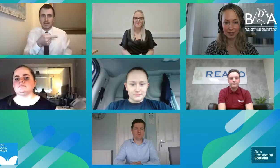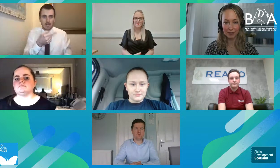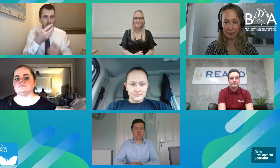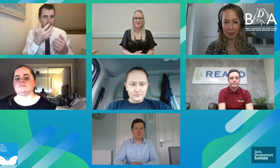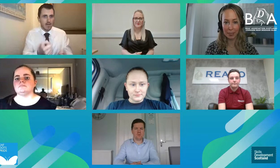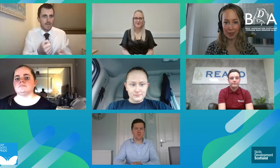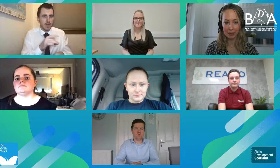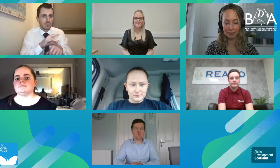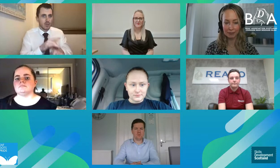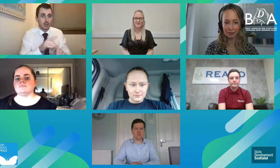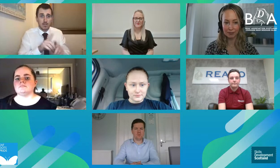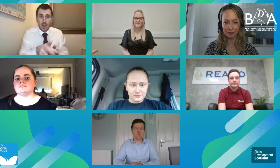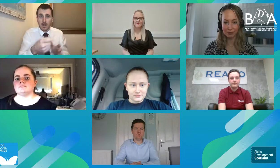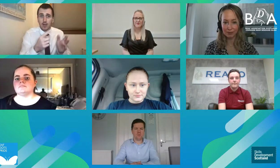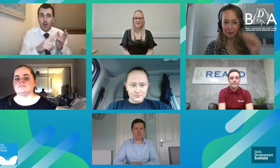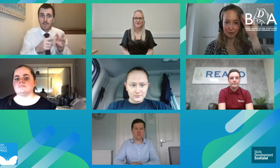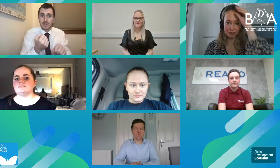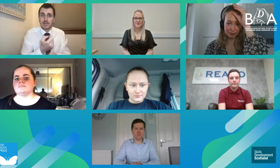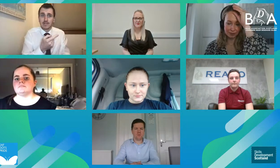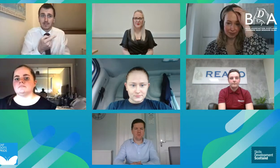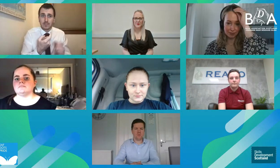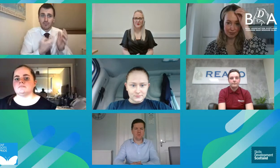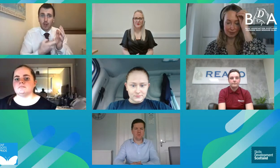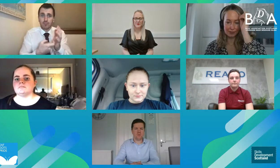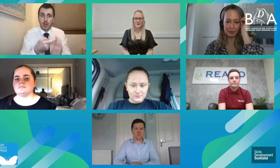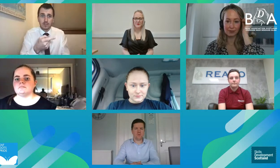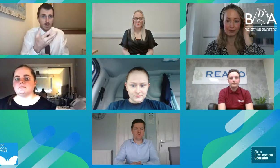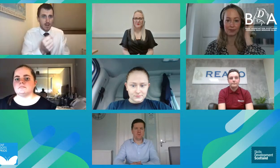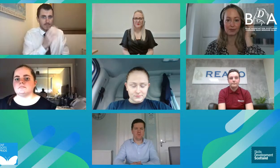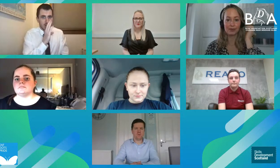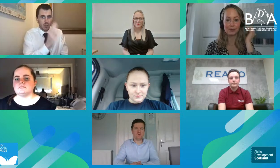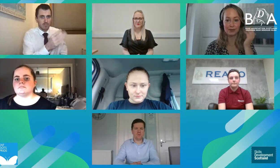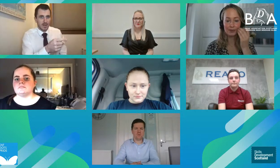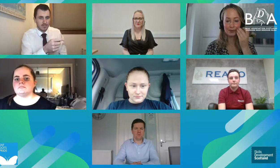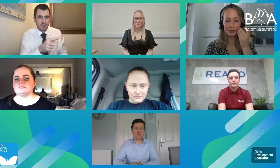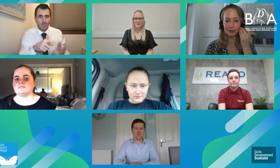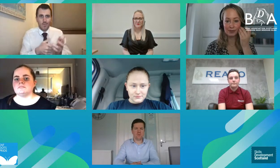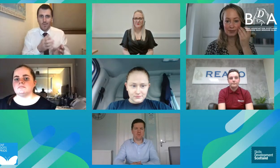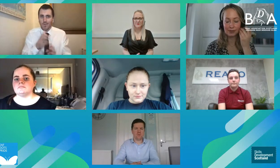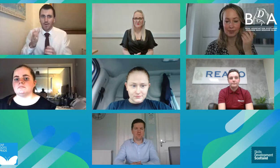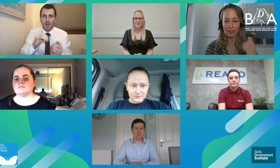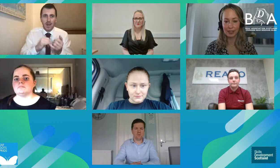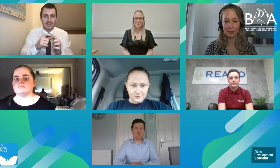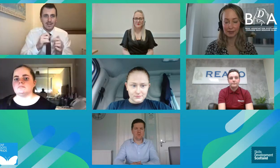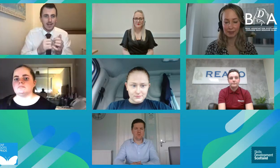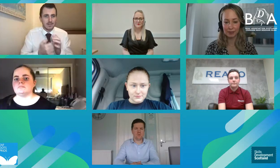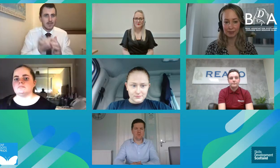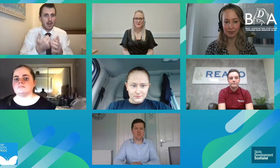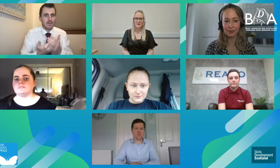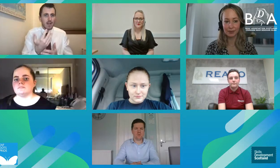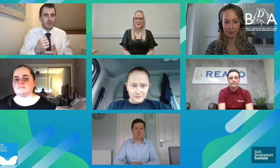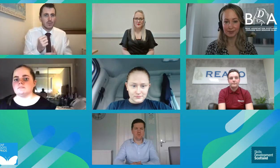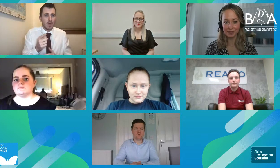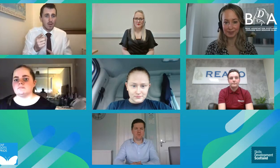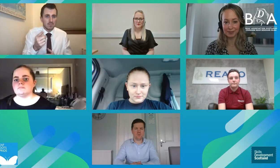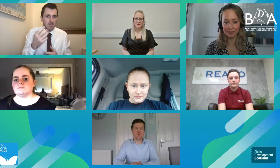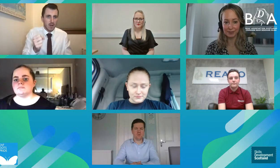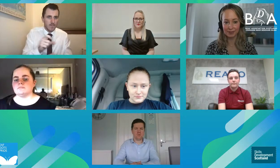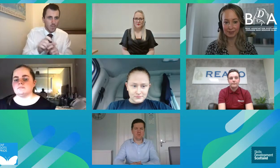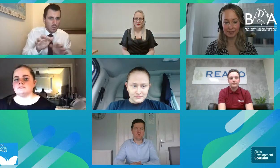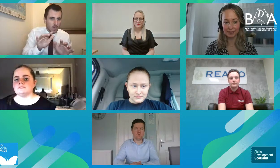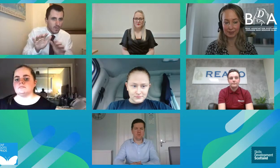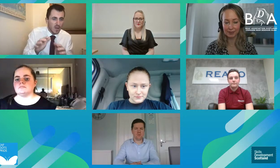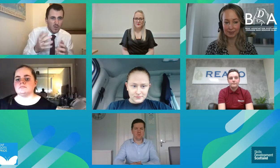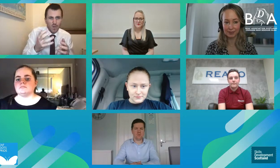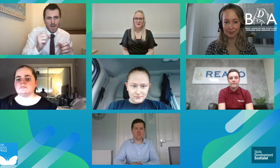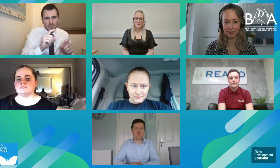Okay, so that's useful to know that you can directly contact an organisation in a similar way that Oliver did,